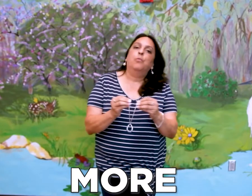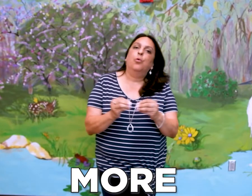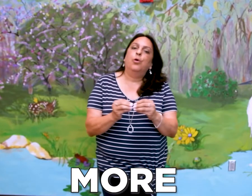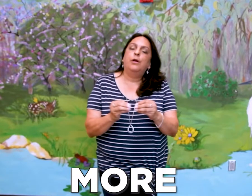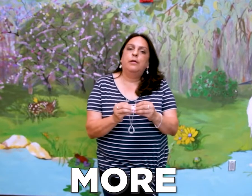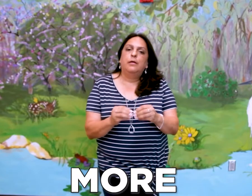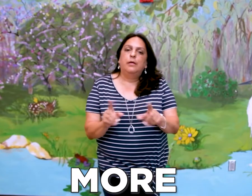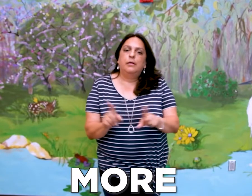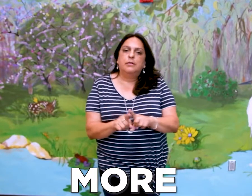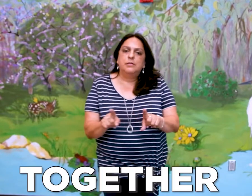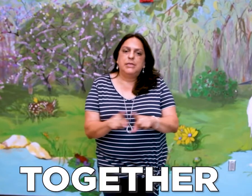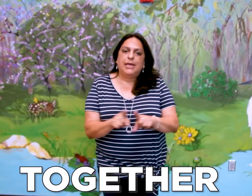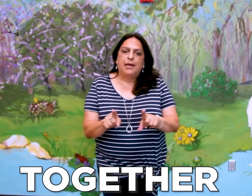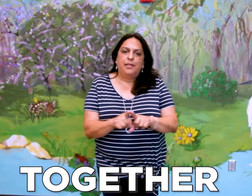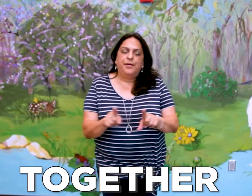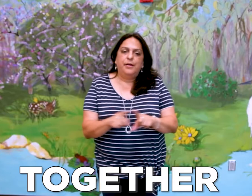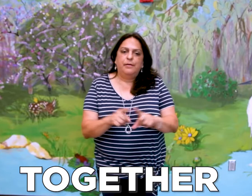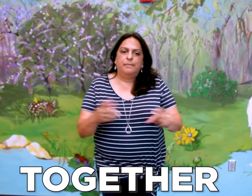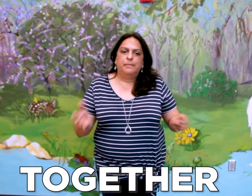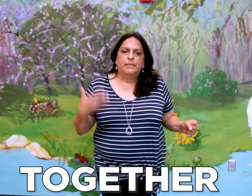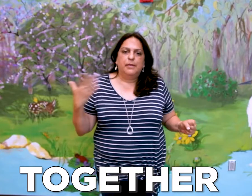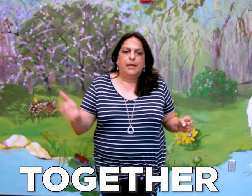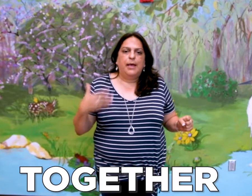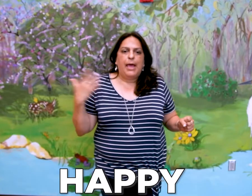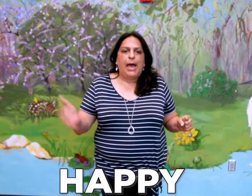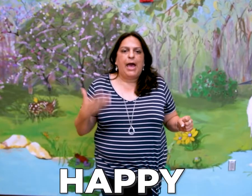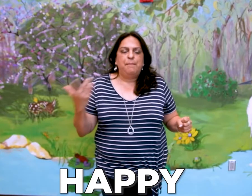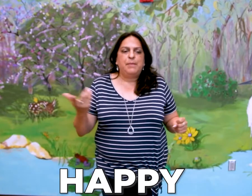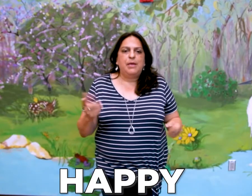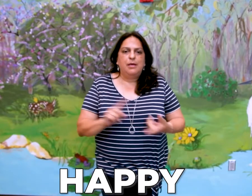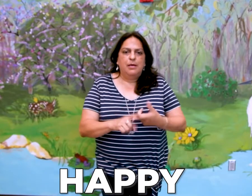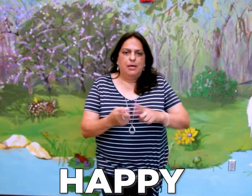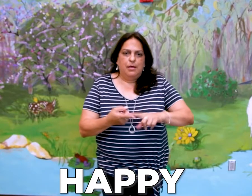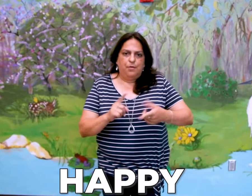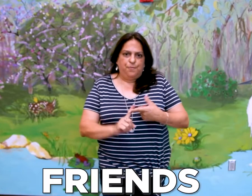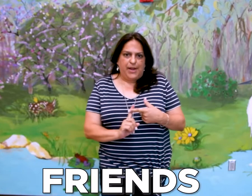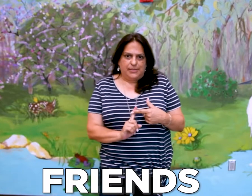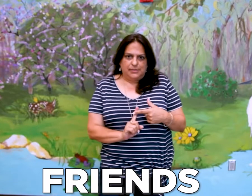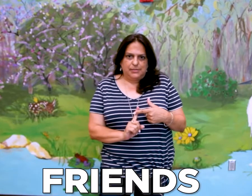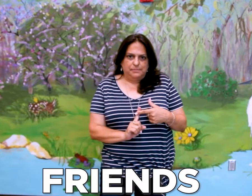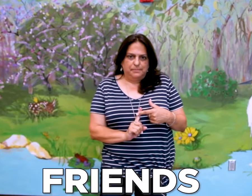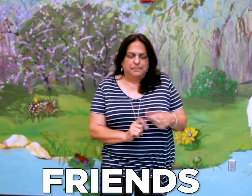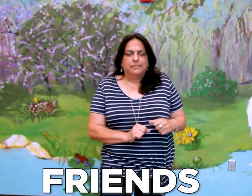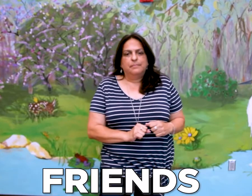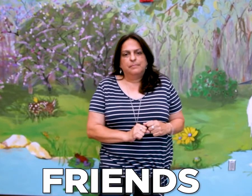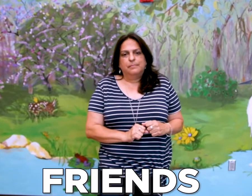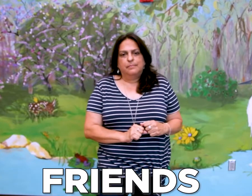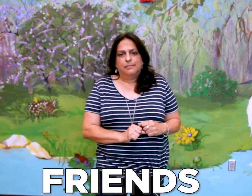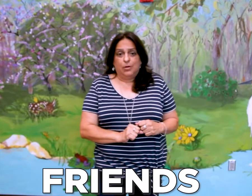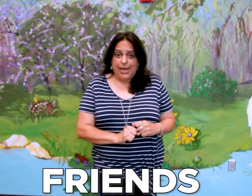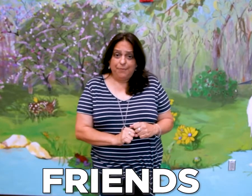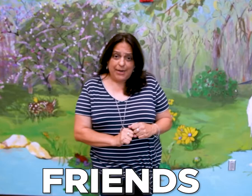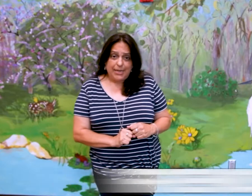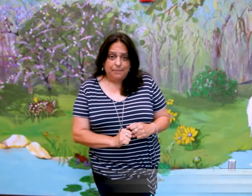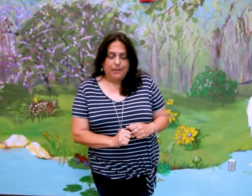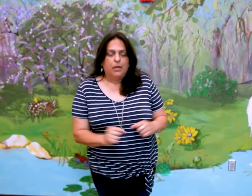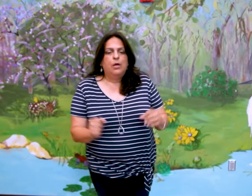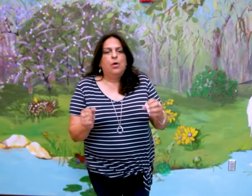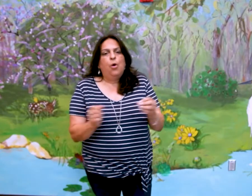More together, happy friends. Okay, ready? Oh,